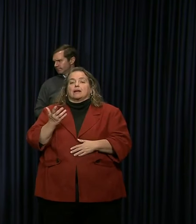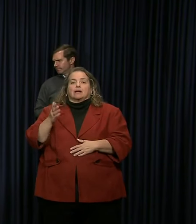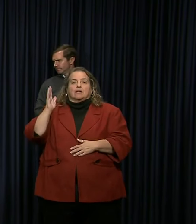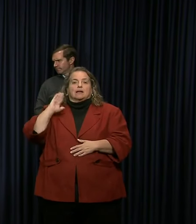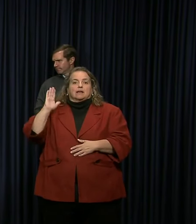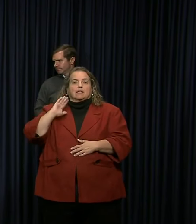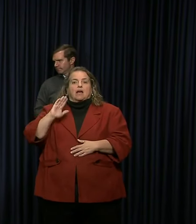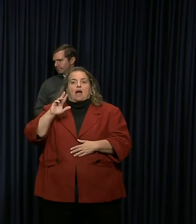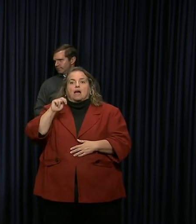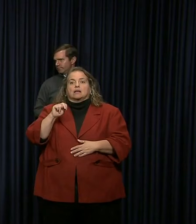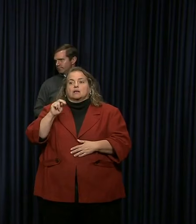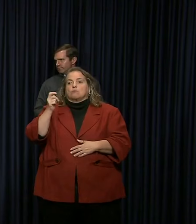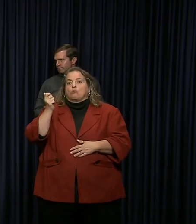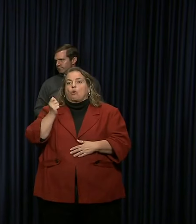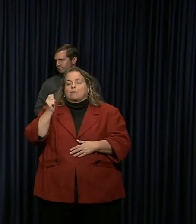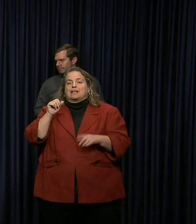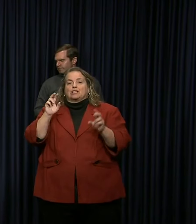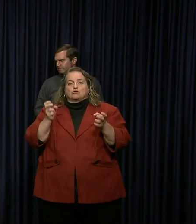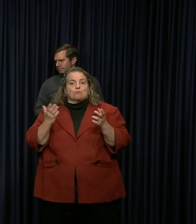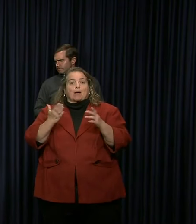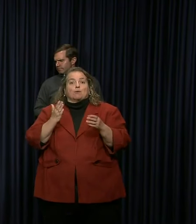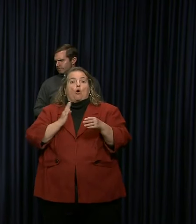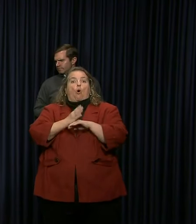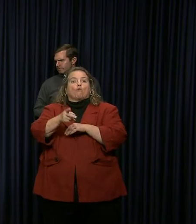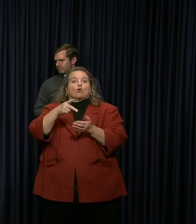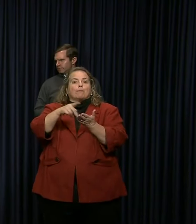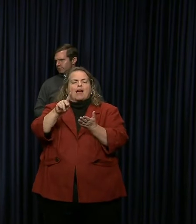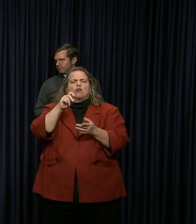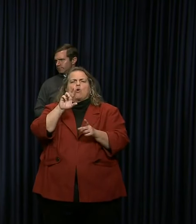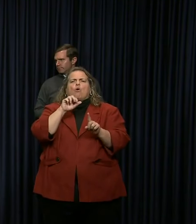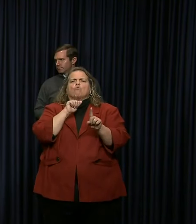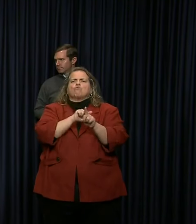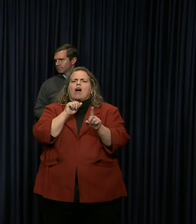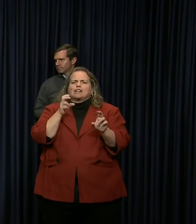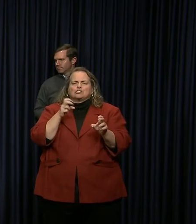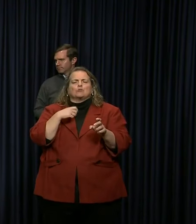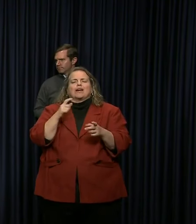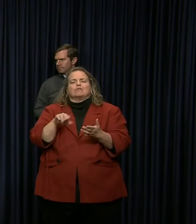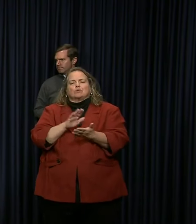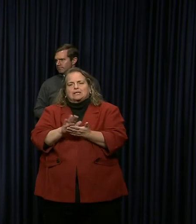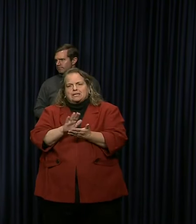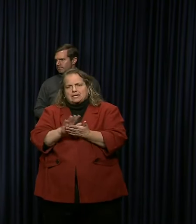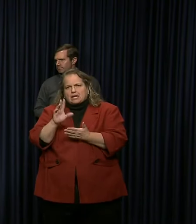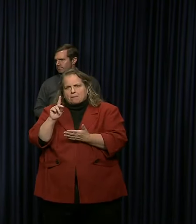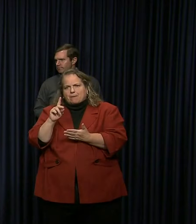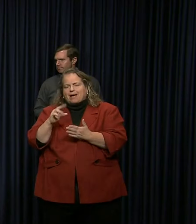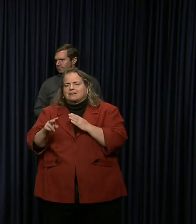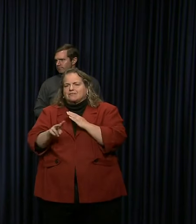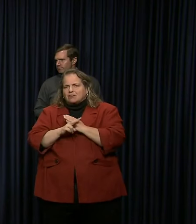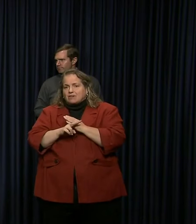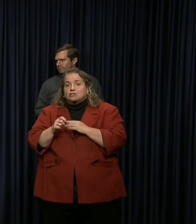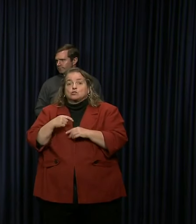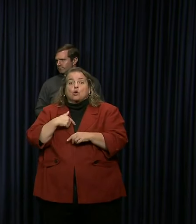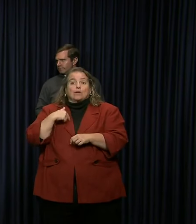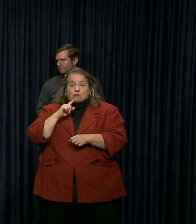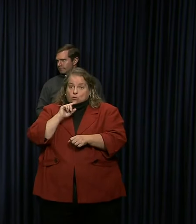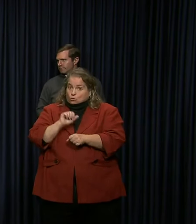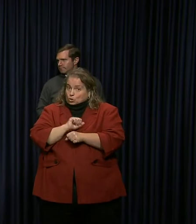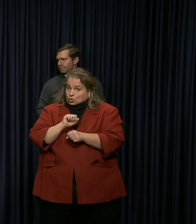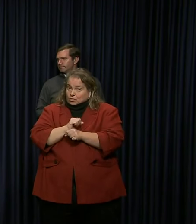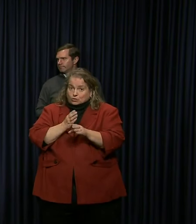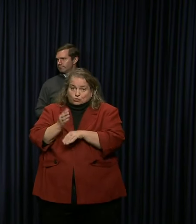like an overpayment or potentially a fraud issue that we just have to get cleaned up and verified before then. So we're working through these